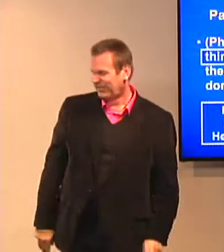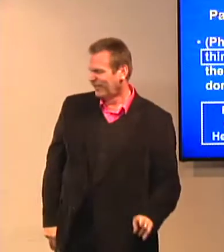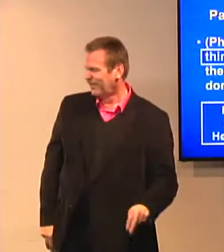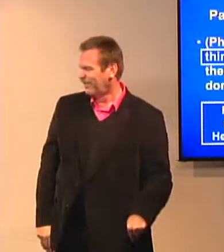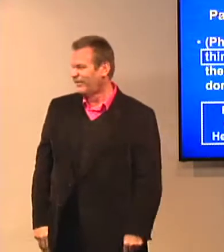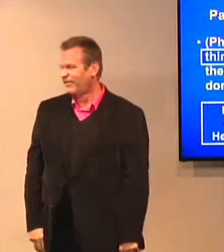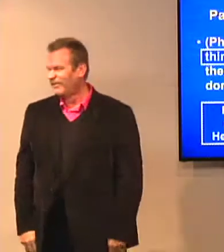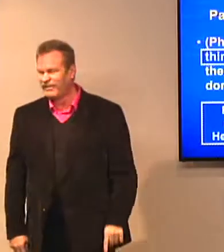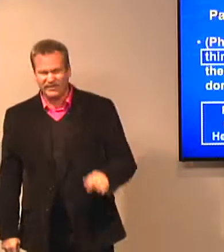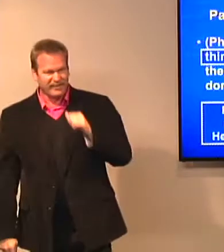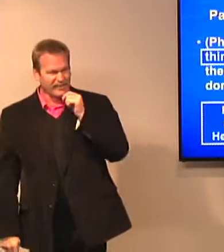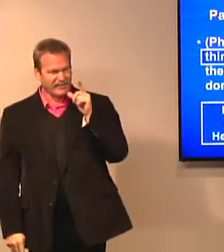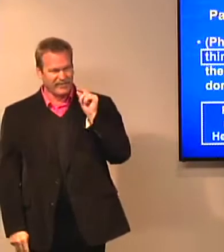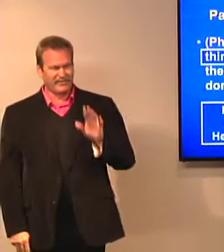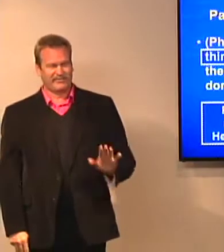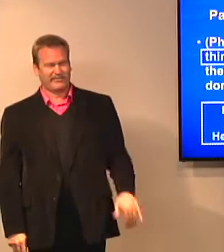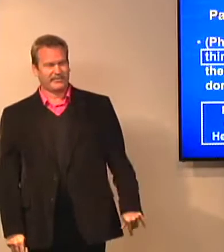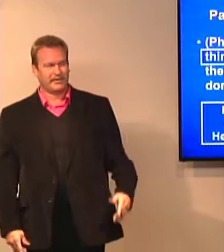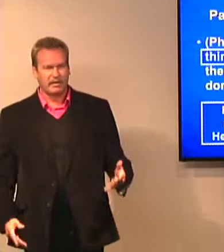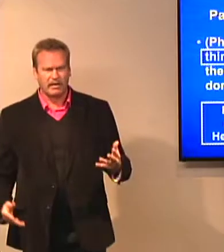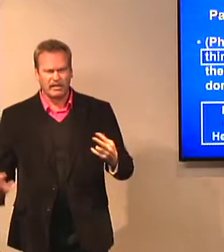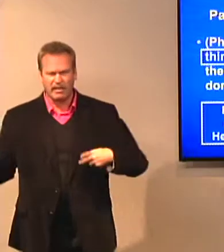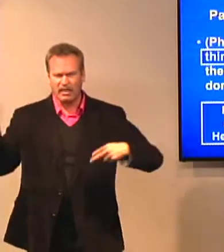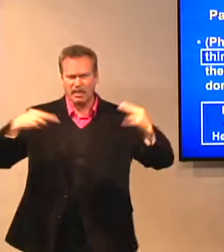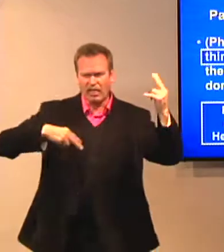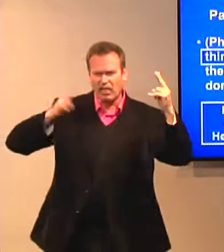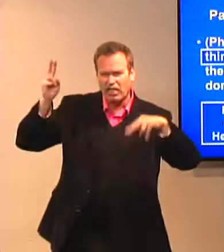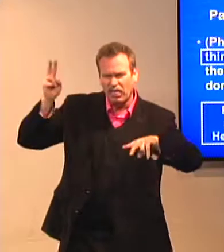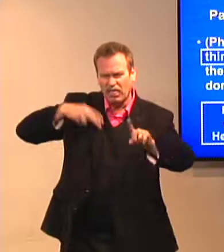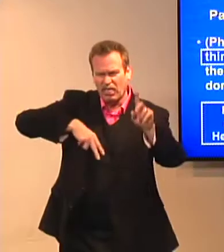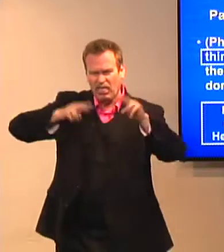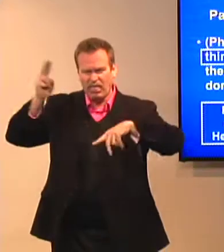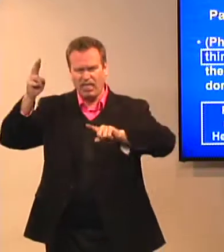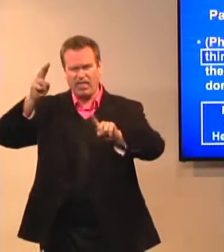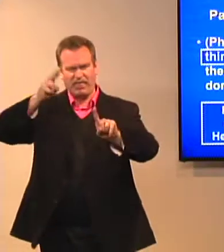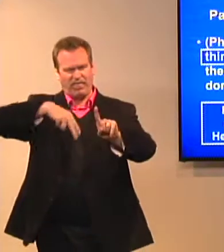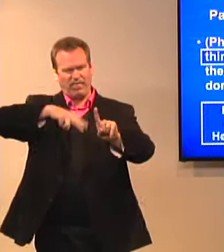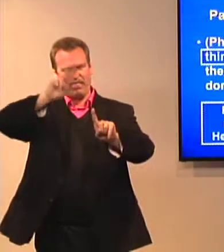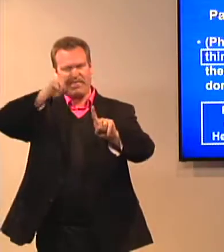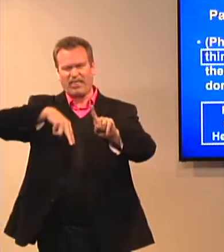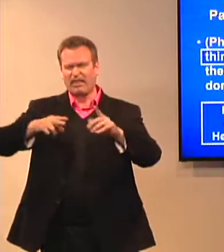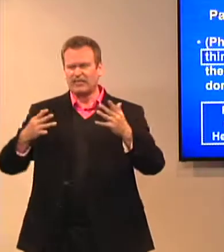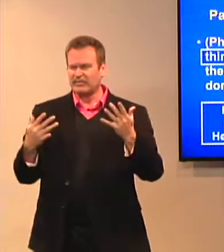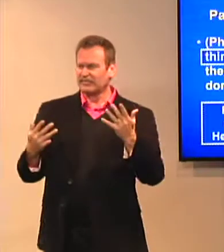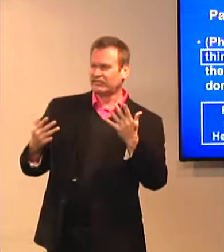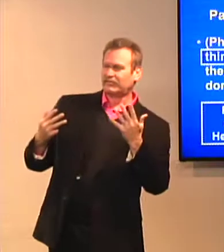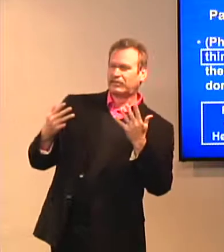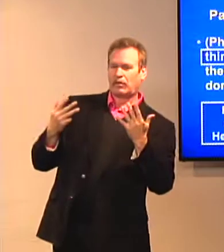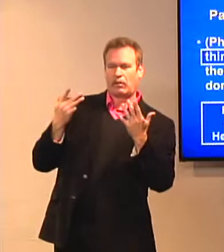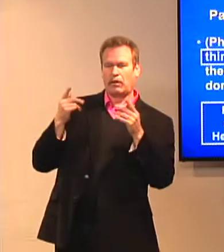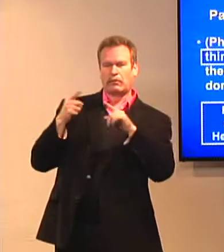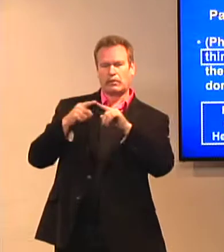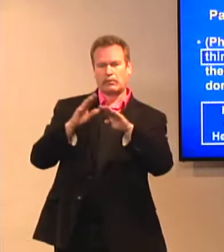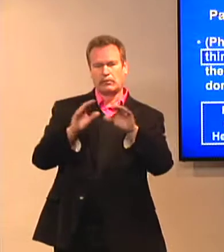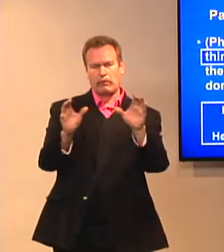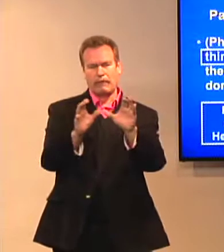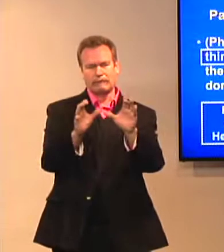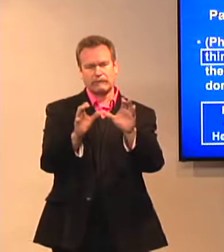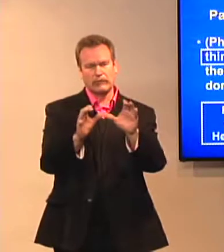no? What if you went to high school or somebody did graduate from Gallaudet and you looked down on them because they didn't?